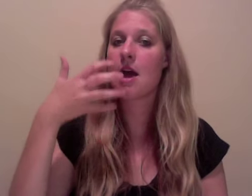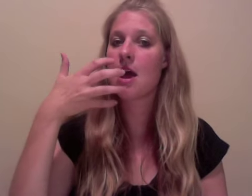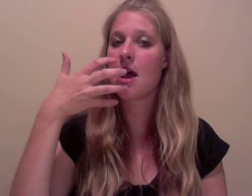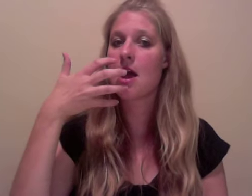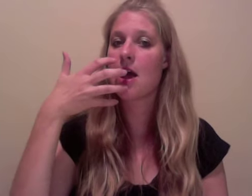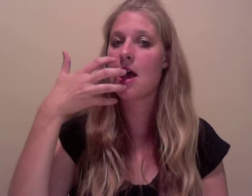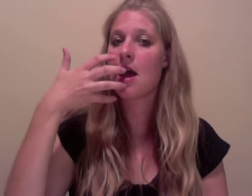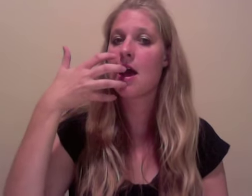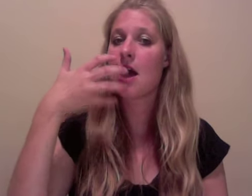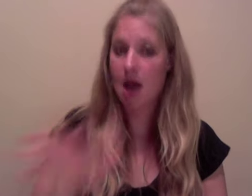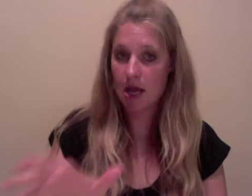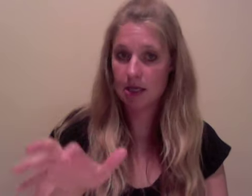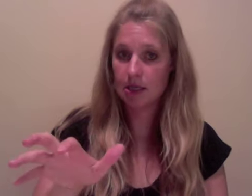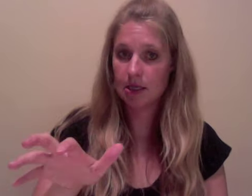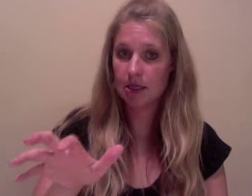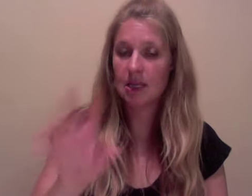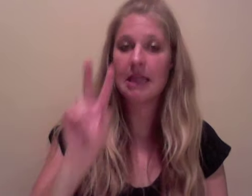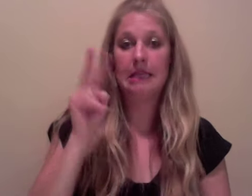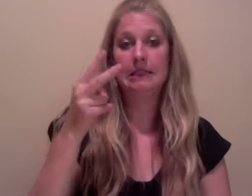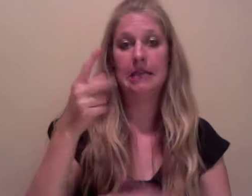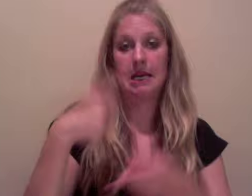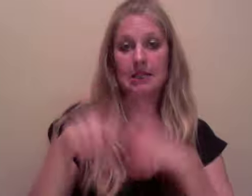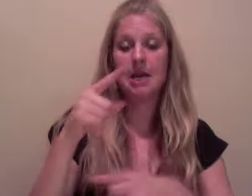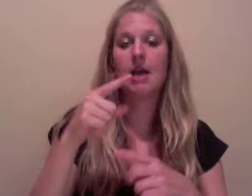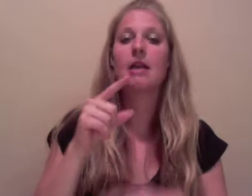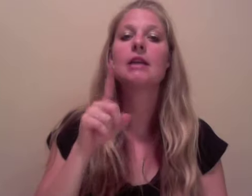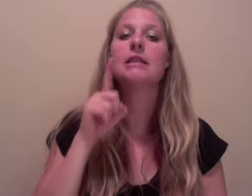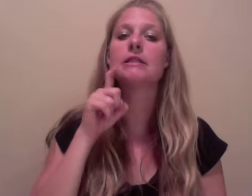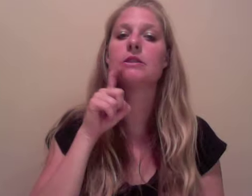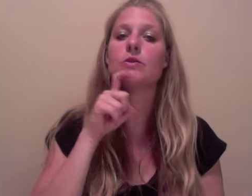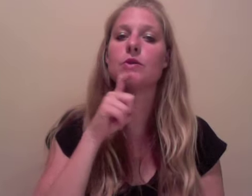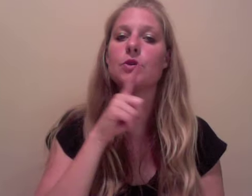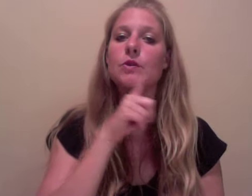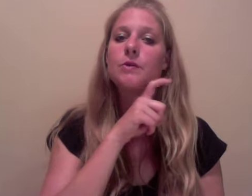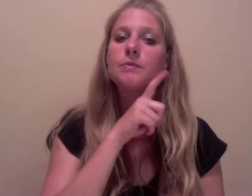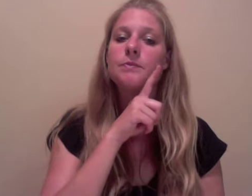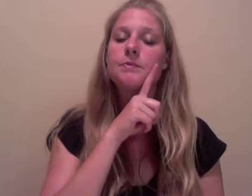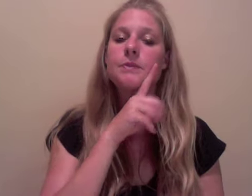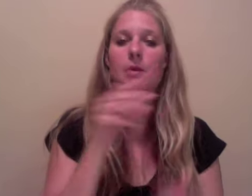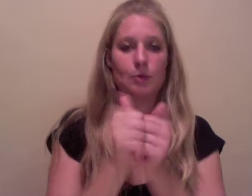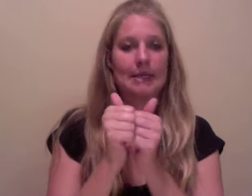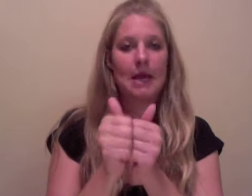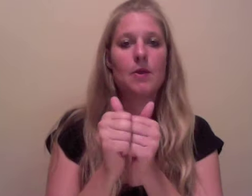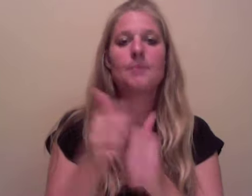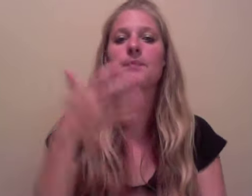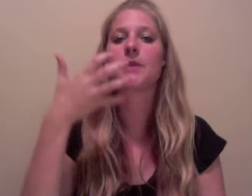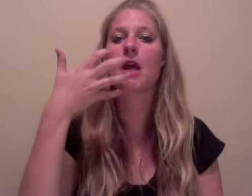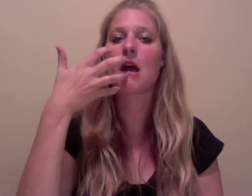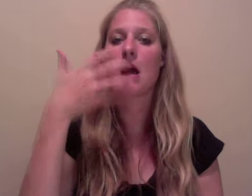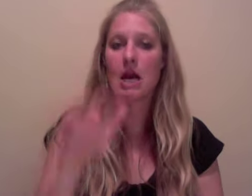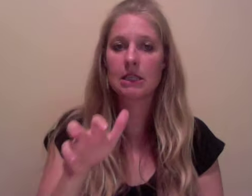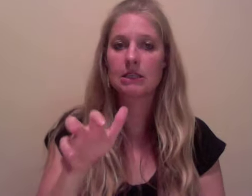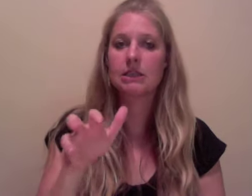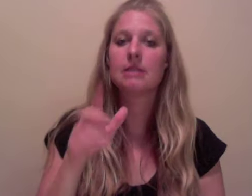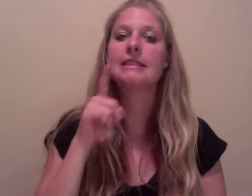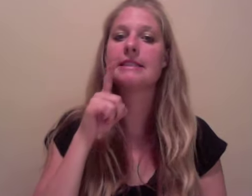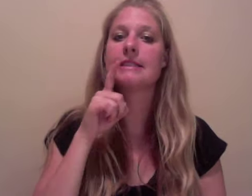dominant hand touches your mouth and then kind of goes off. And then the second sign is cereal, what you just learned. So let's put them together,